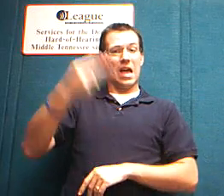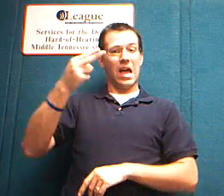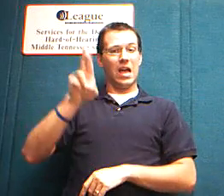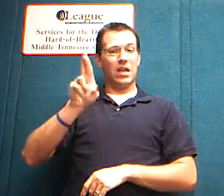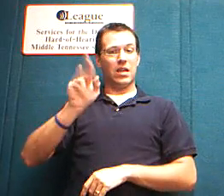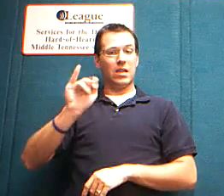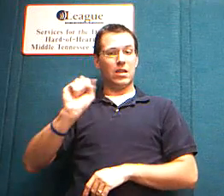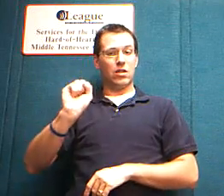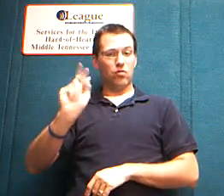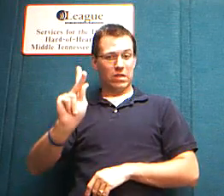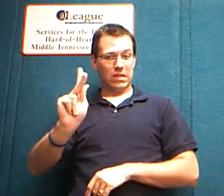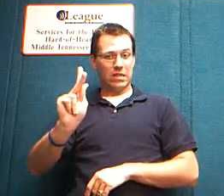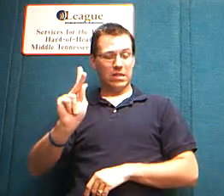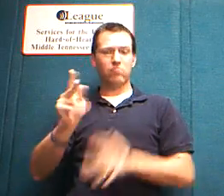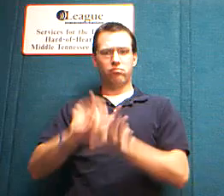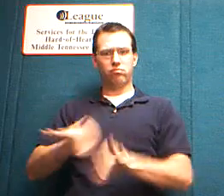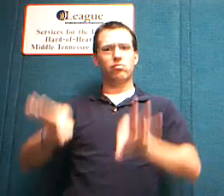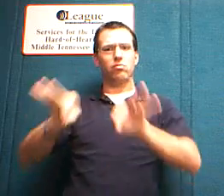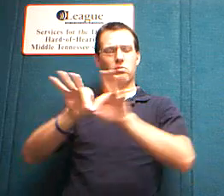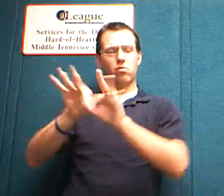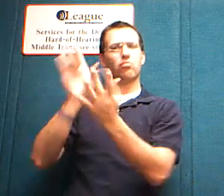care provider or seek medical care.